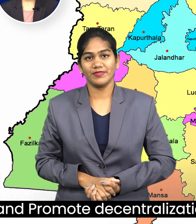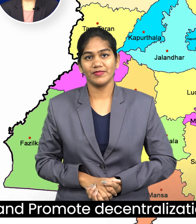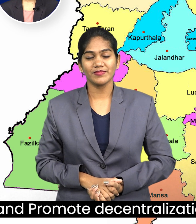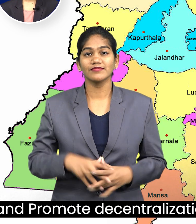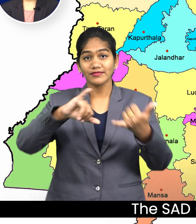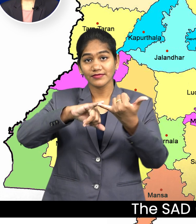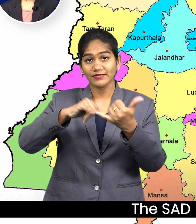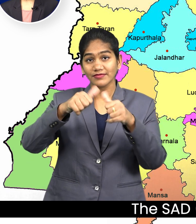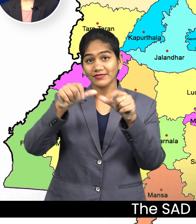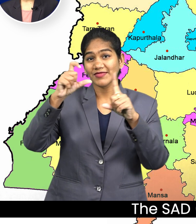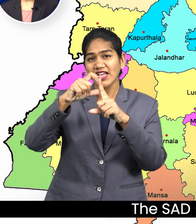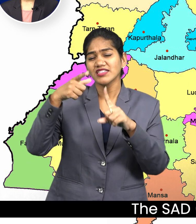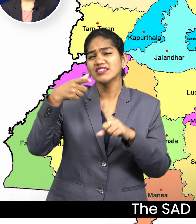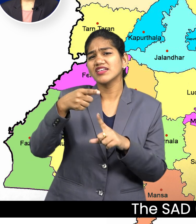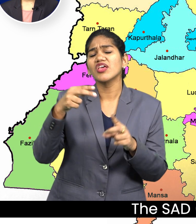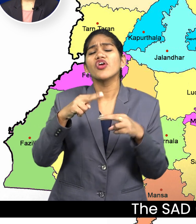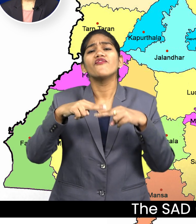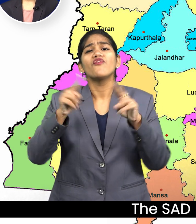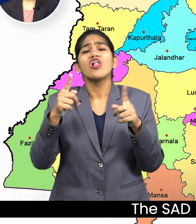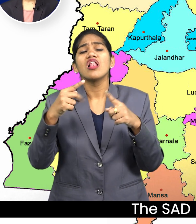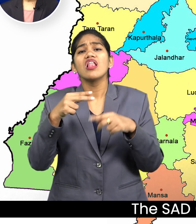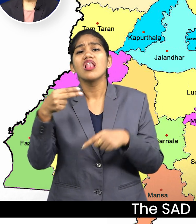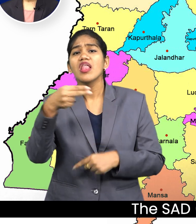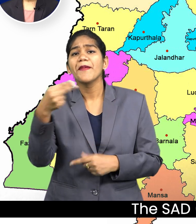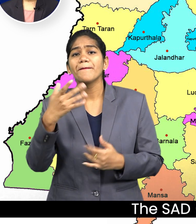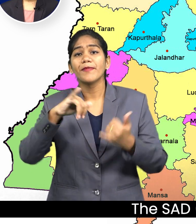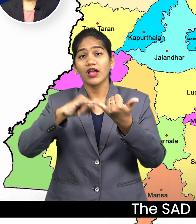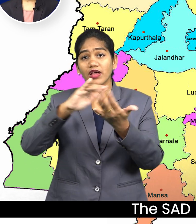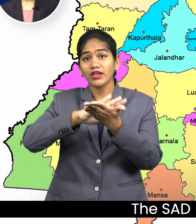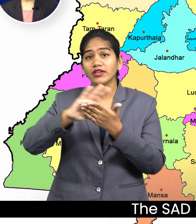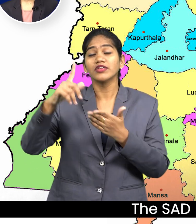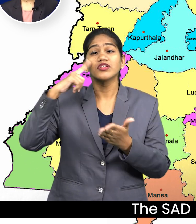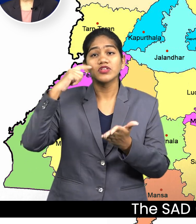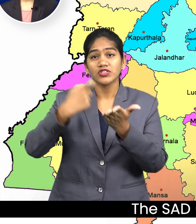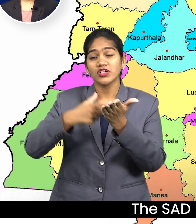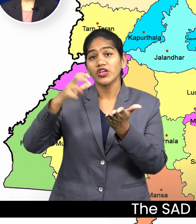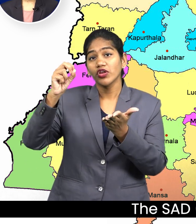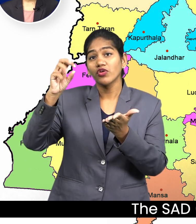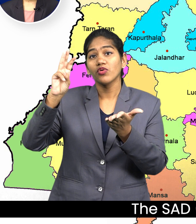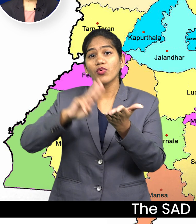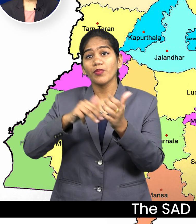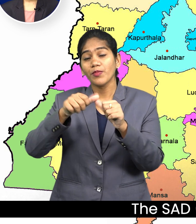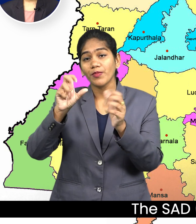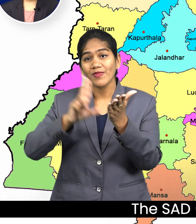The S.A.D. Shiro Mani, Akhali Dal